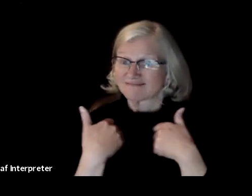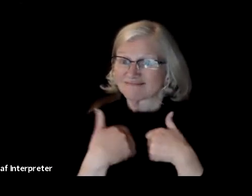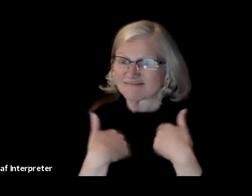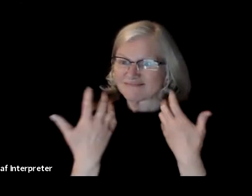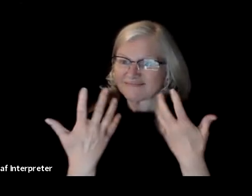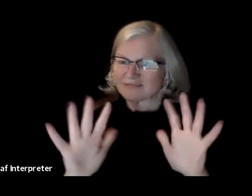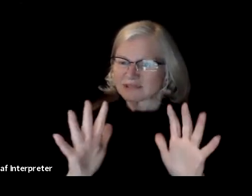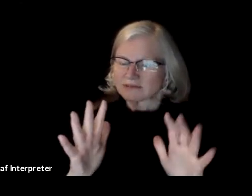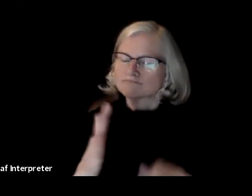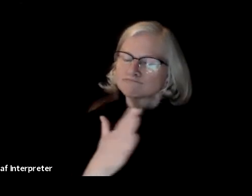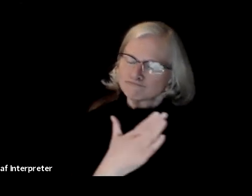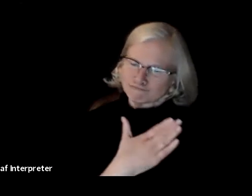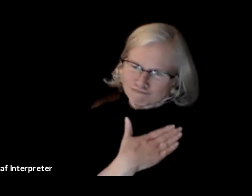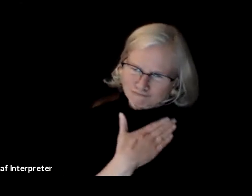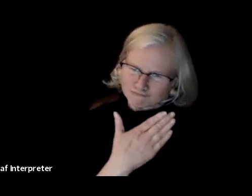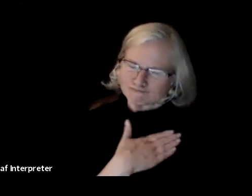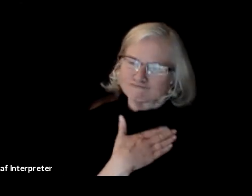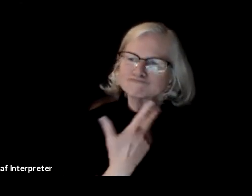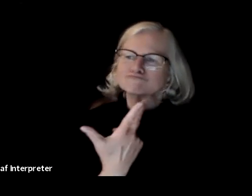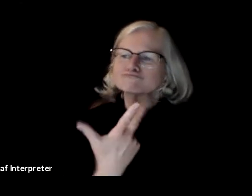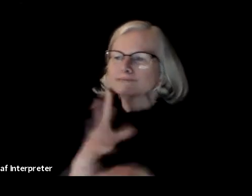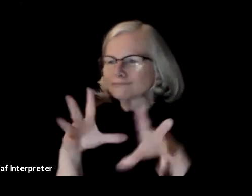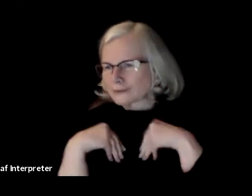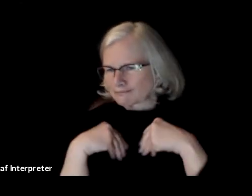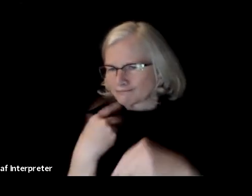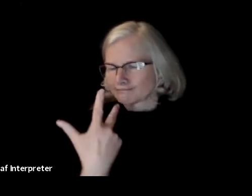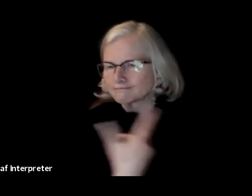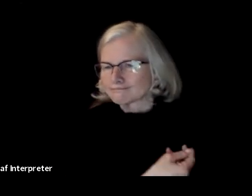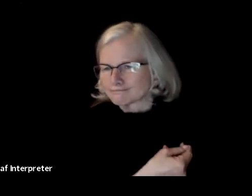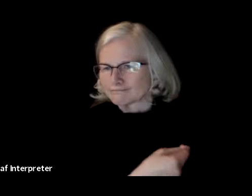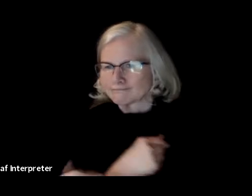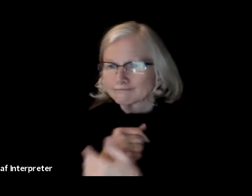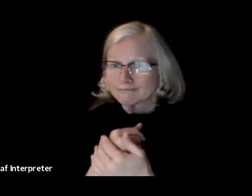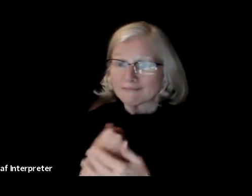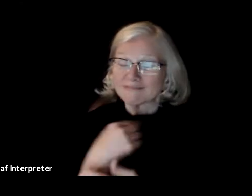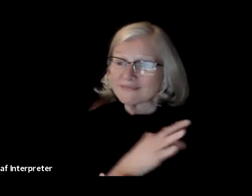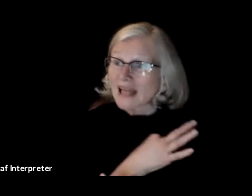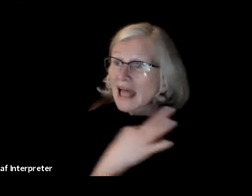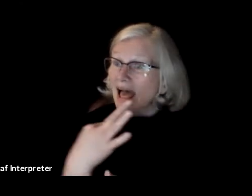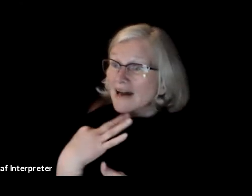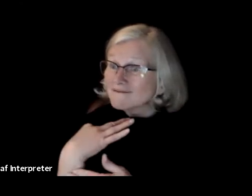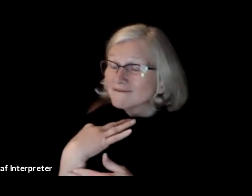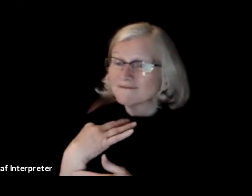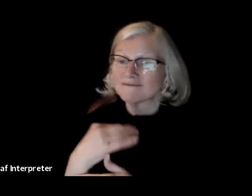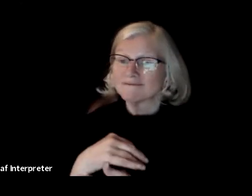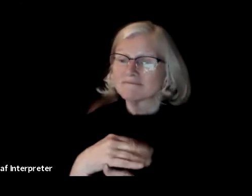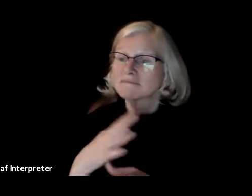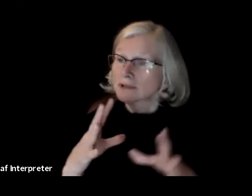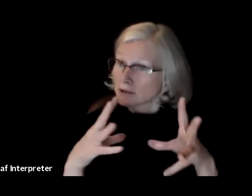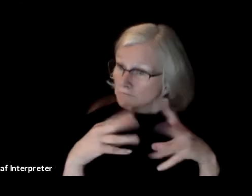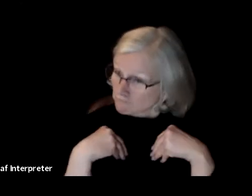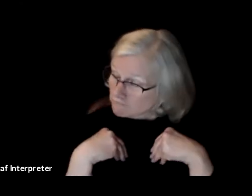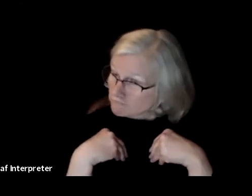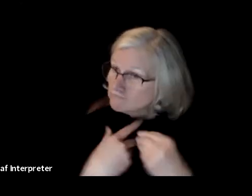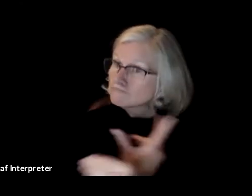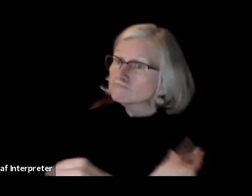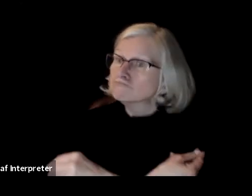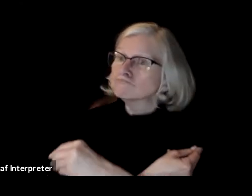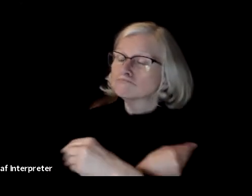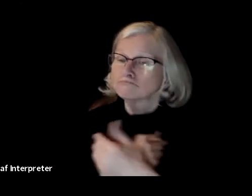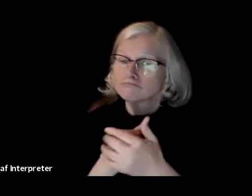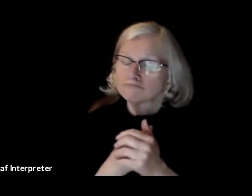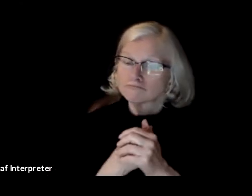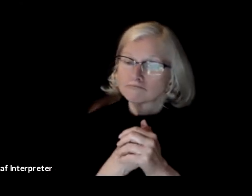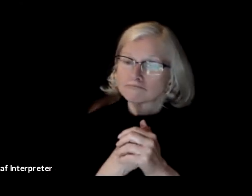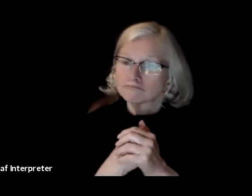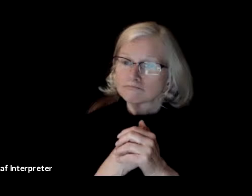and the vaccine acceptance of our caregivers and healthcare workers is growing. Our two associations, Leading Age Minnesota and